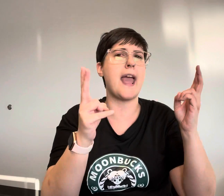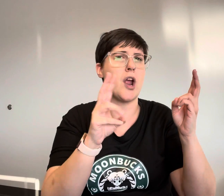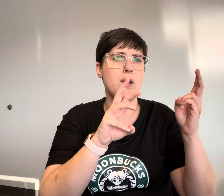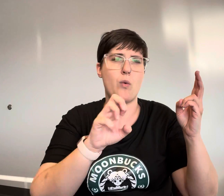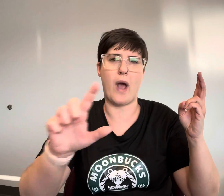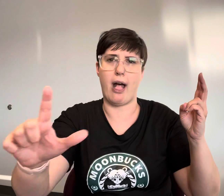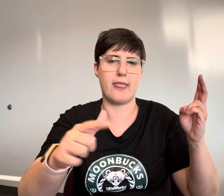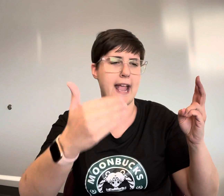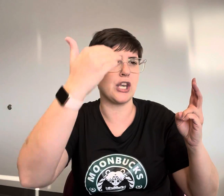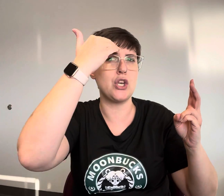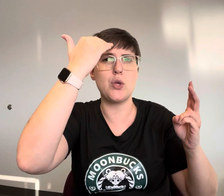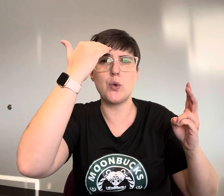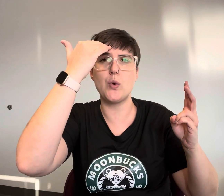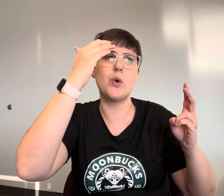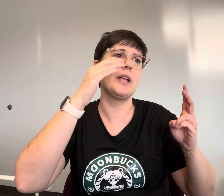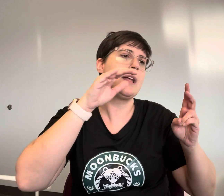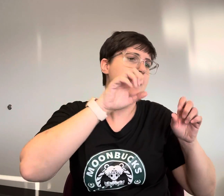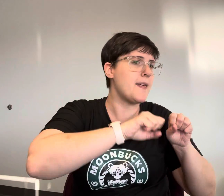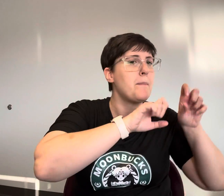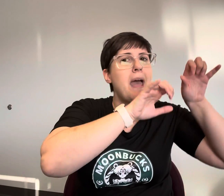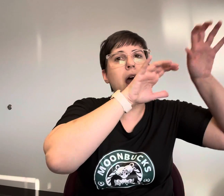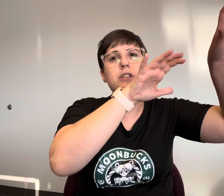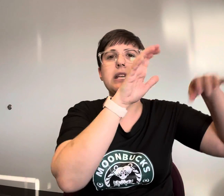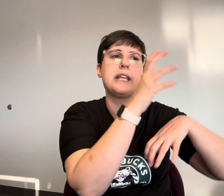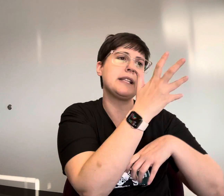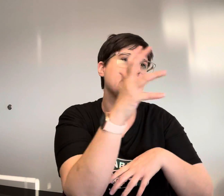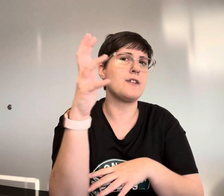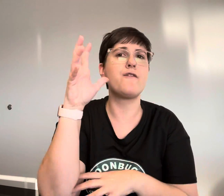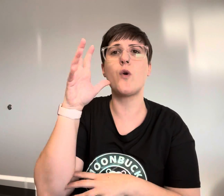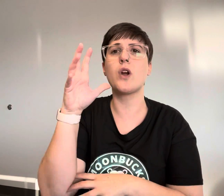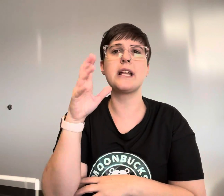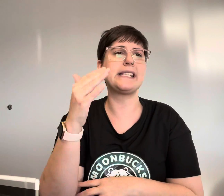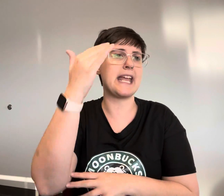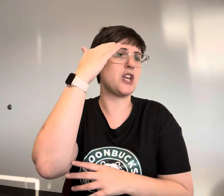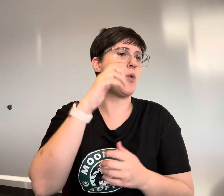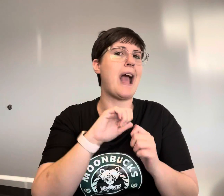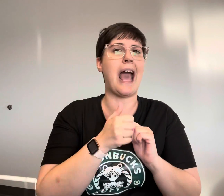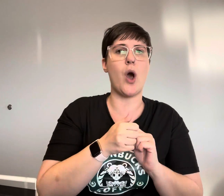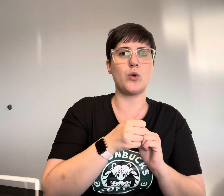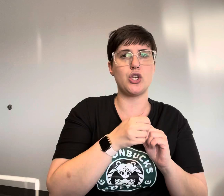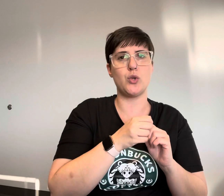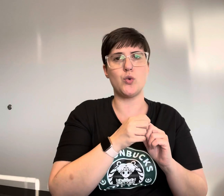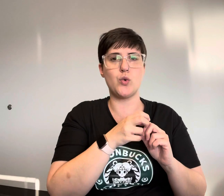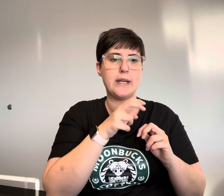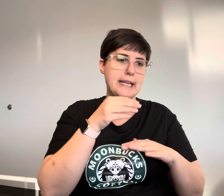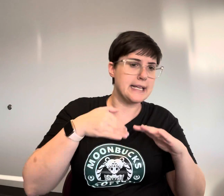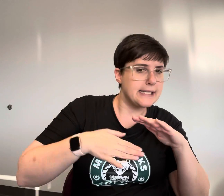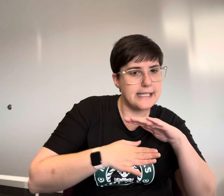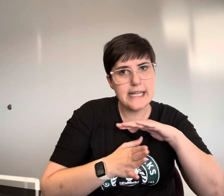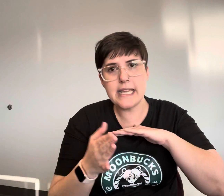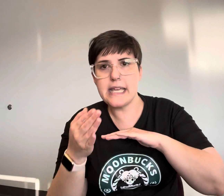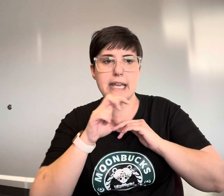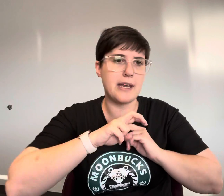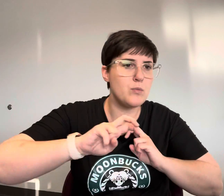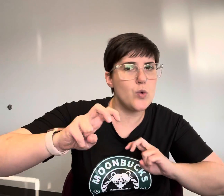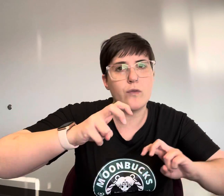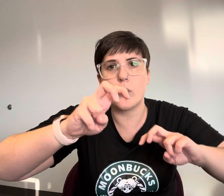very well. They knew the mountains and the forest. They knew how to sneak and move